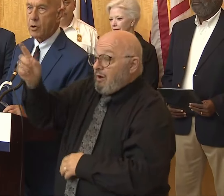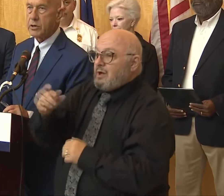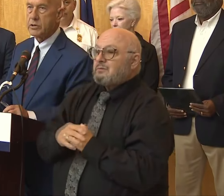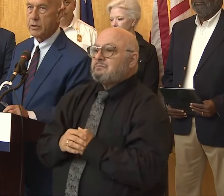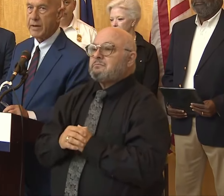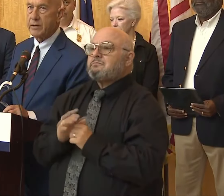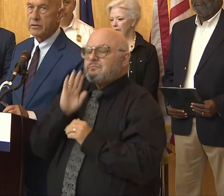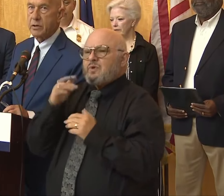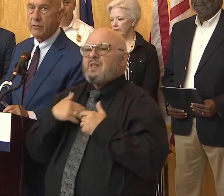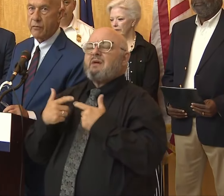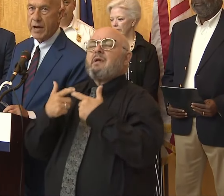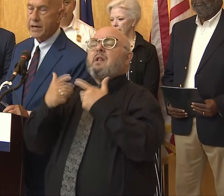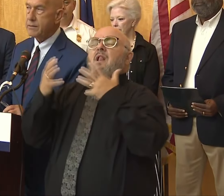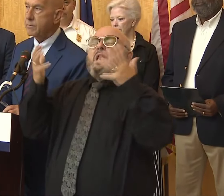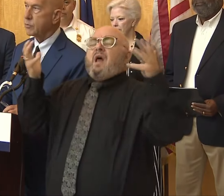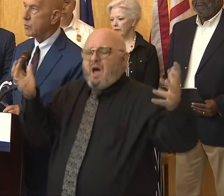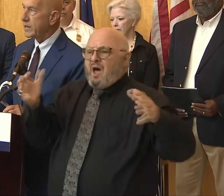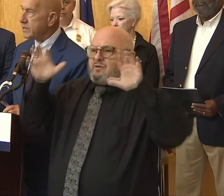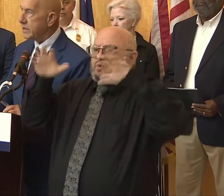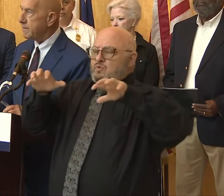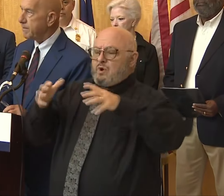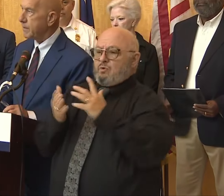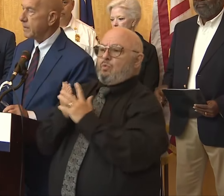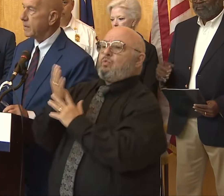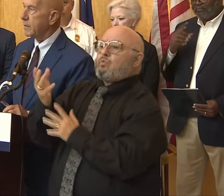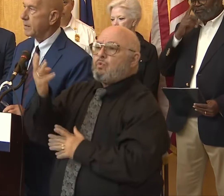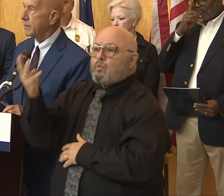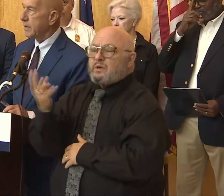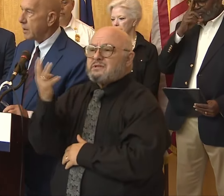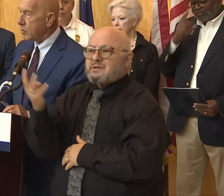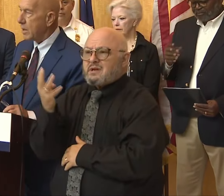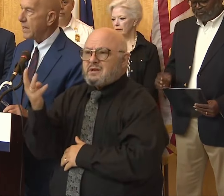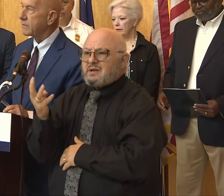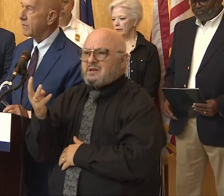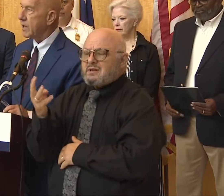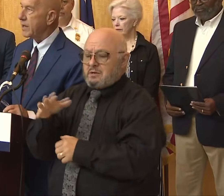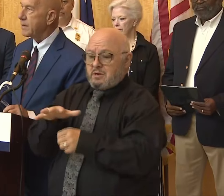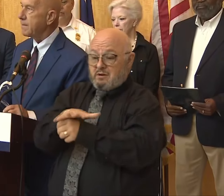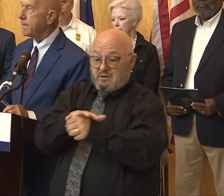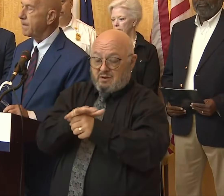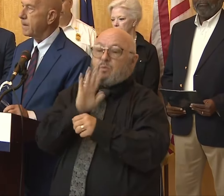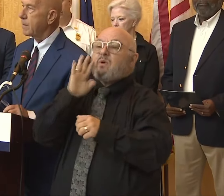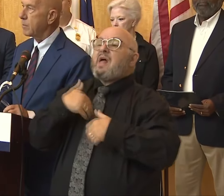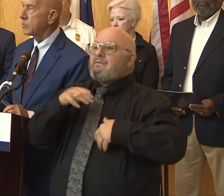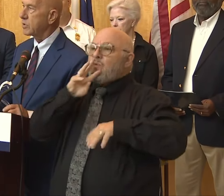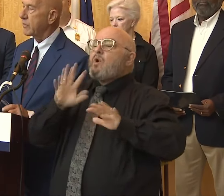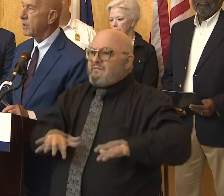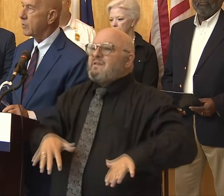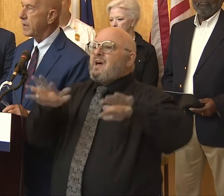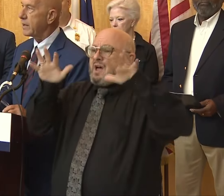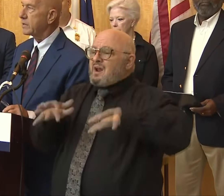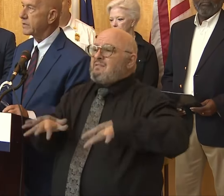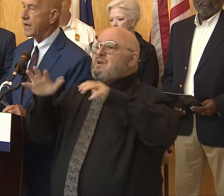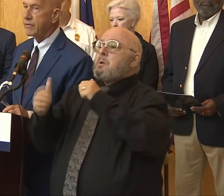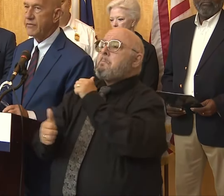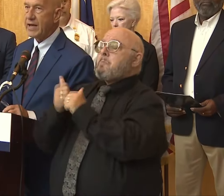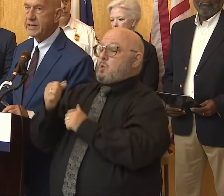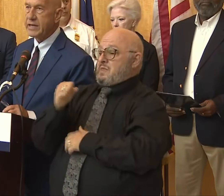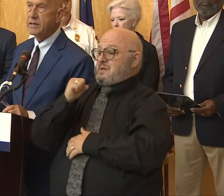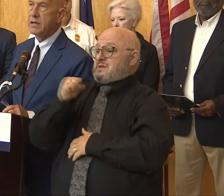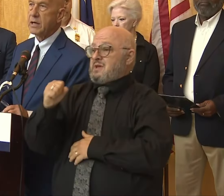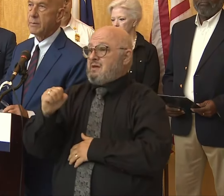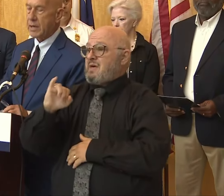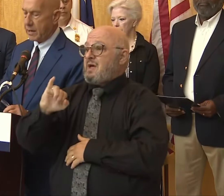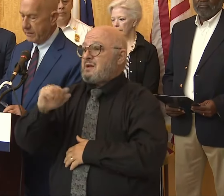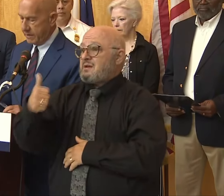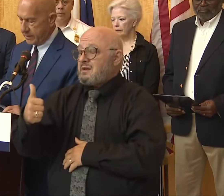going to have large amounts of rain through Wednesday. There'll be localized flooding, most of it located south of